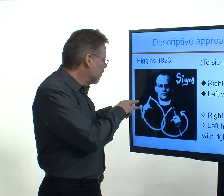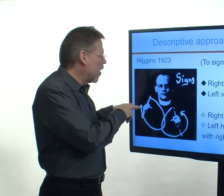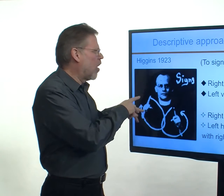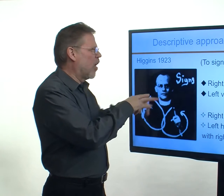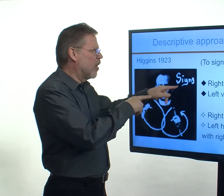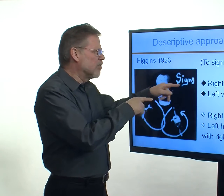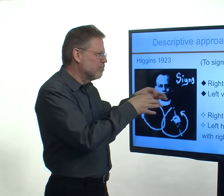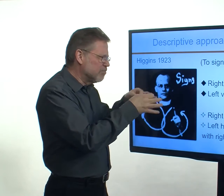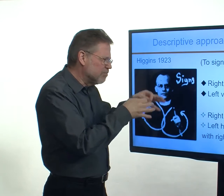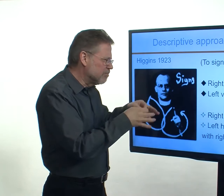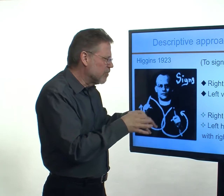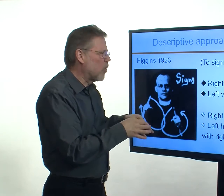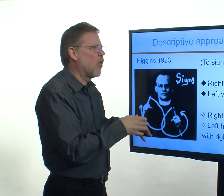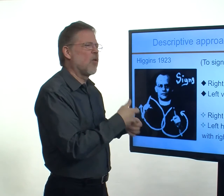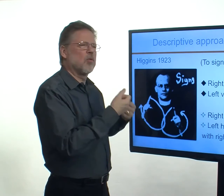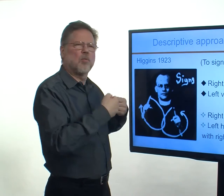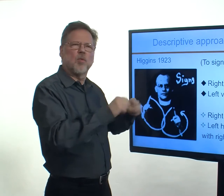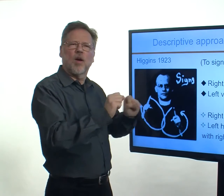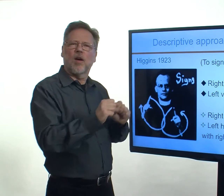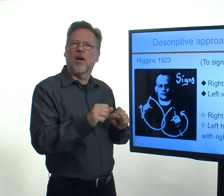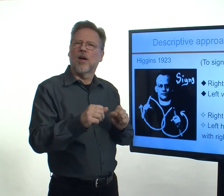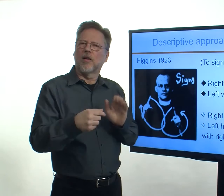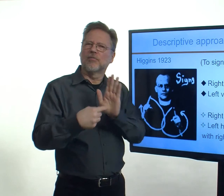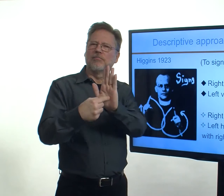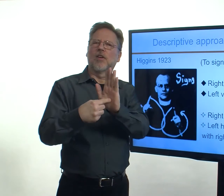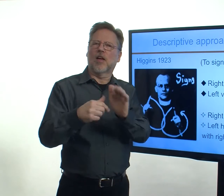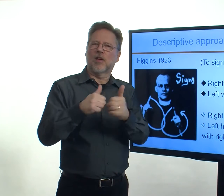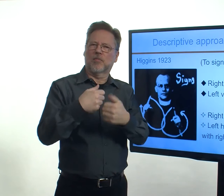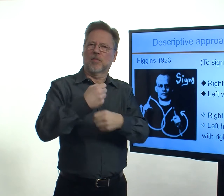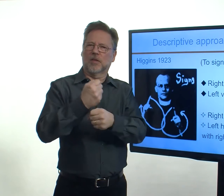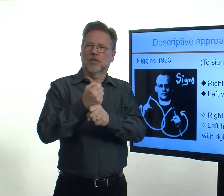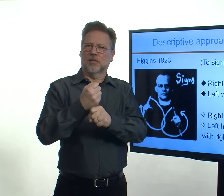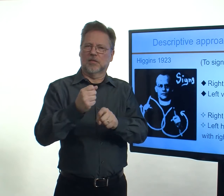Now this picture and the description are trying to show a form that's produced like this.